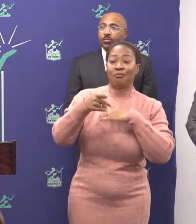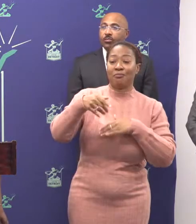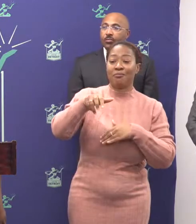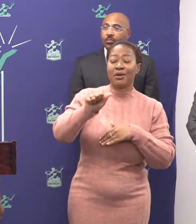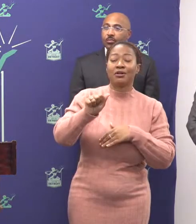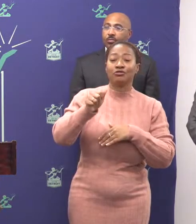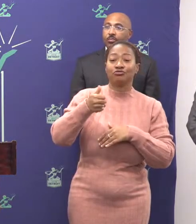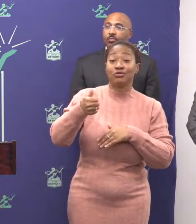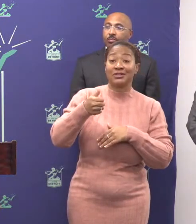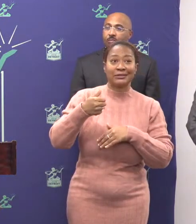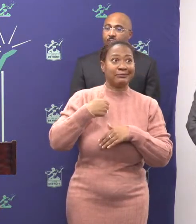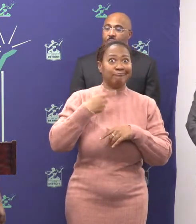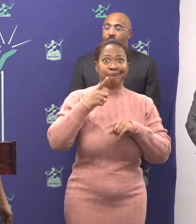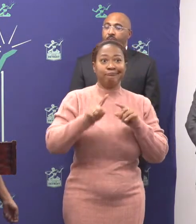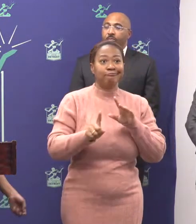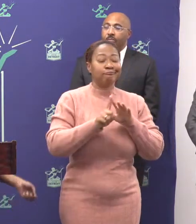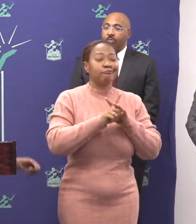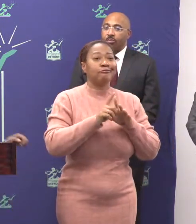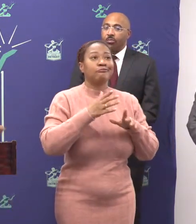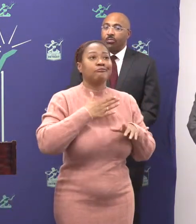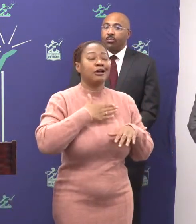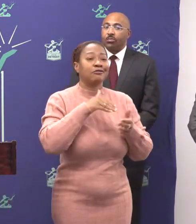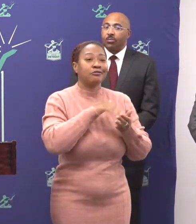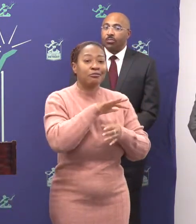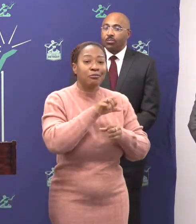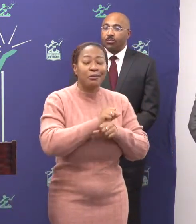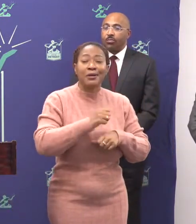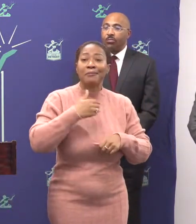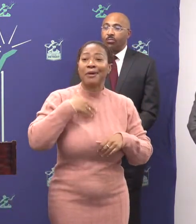appointments, and attend my hair appointments.